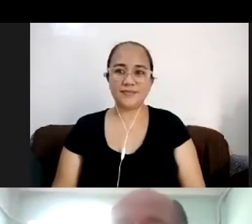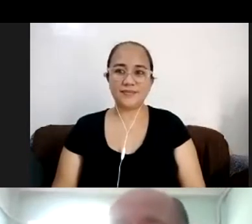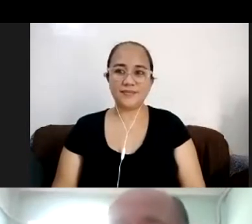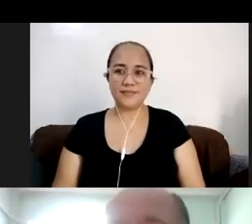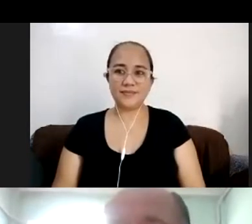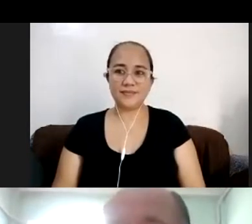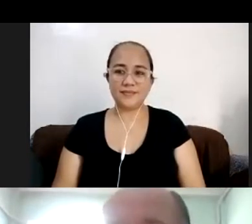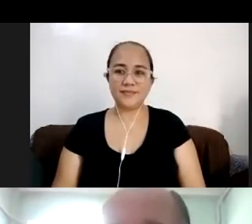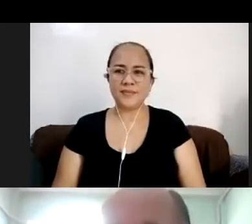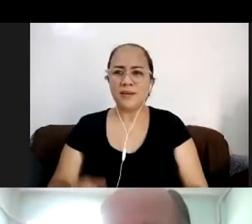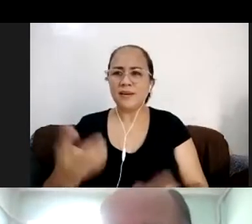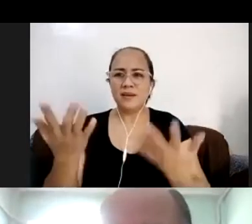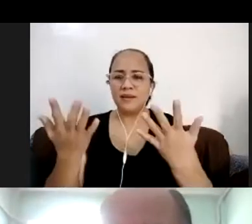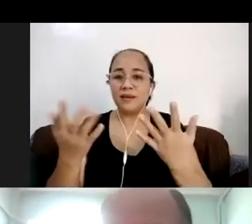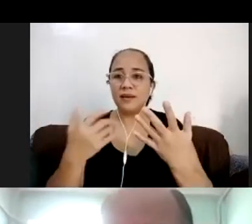What is the subject?